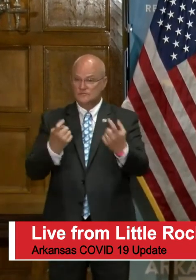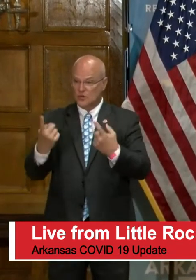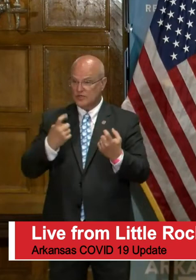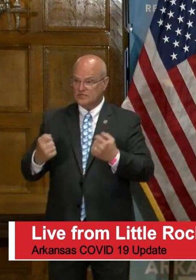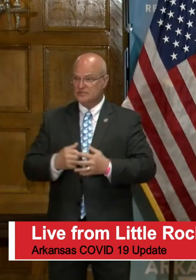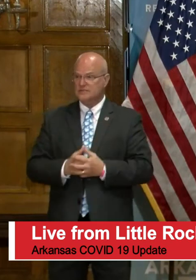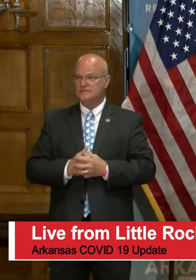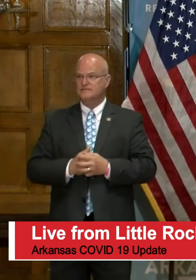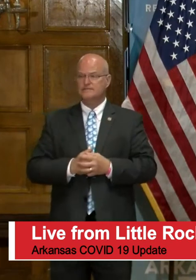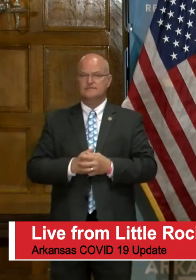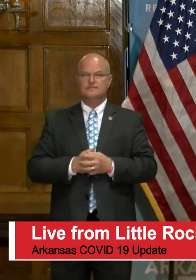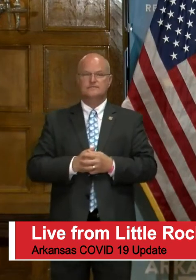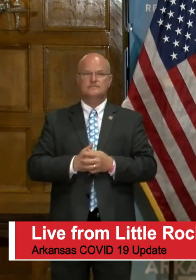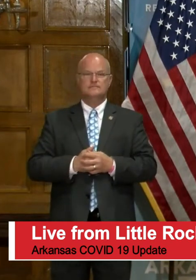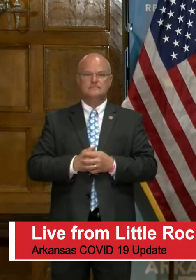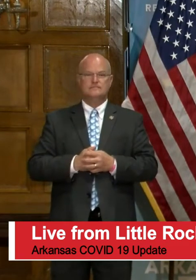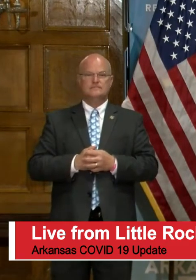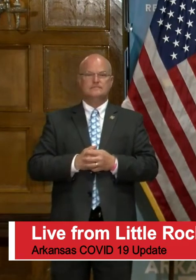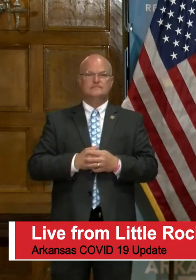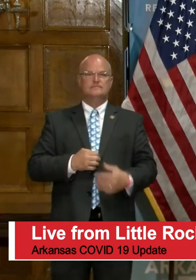questions.